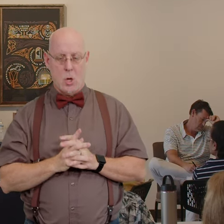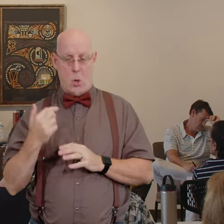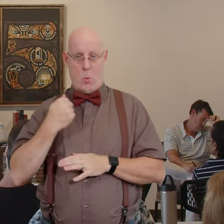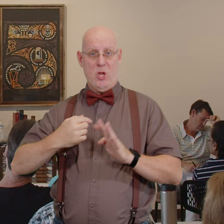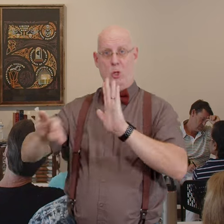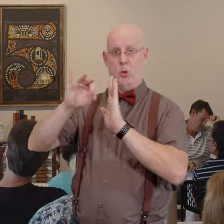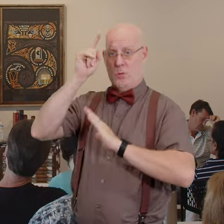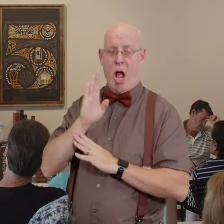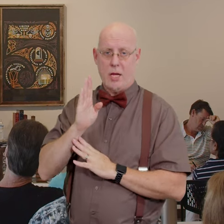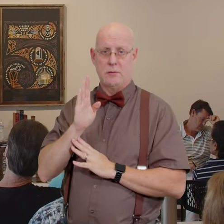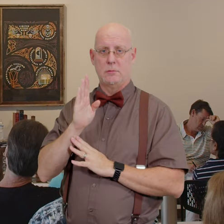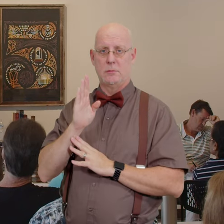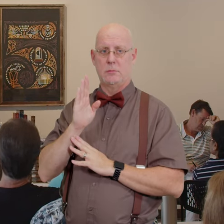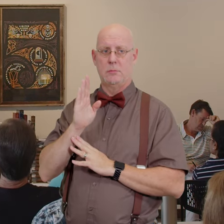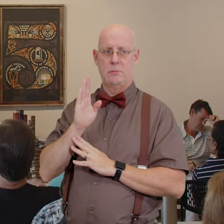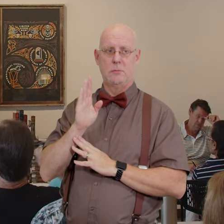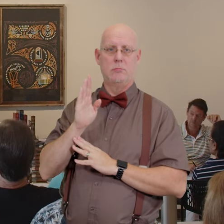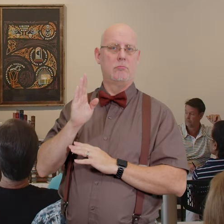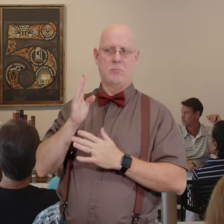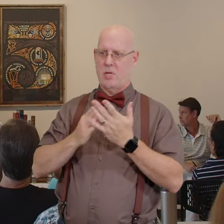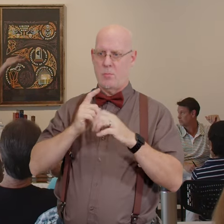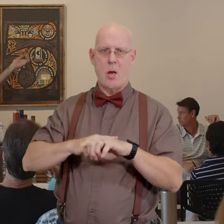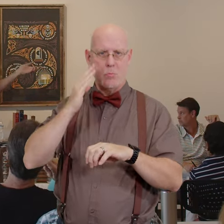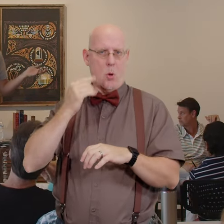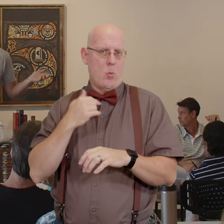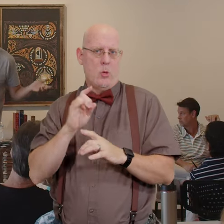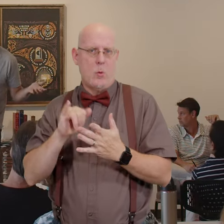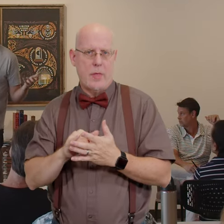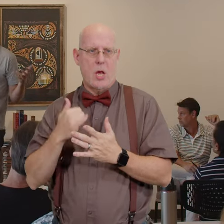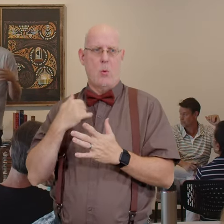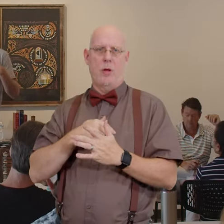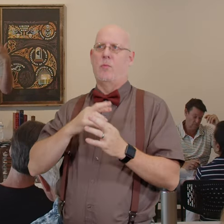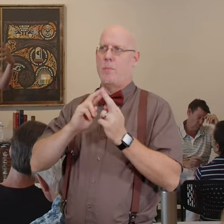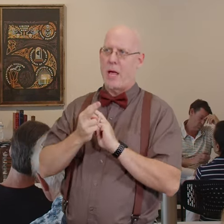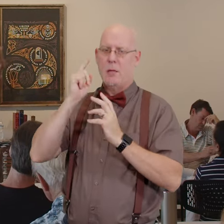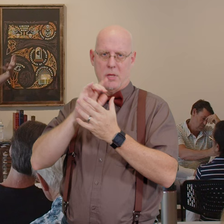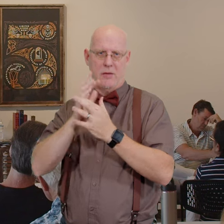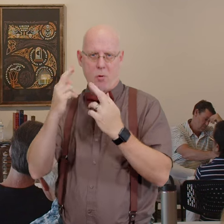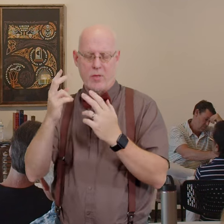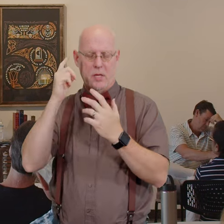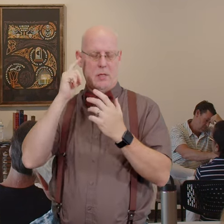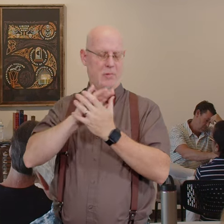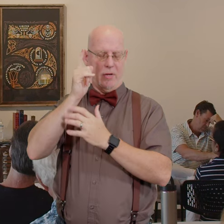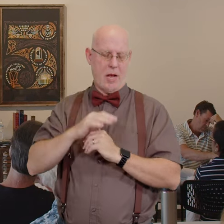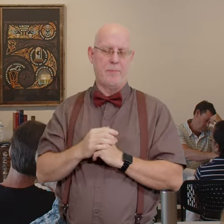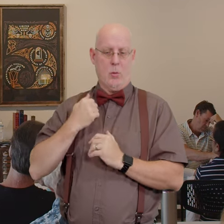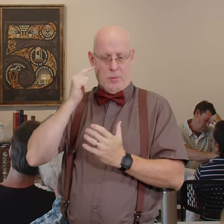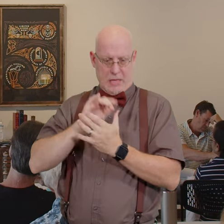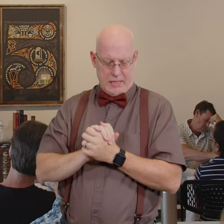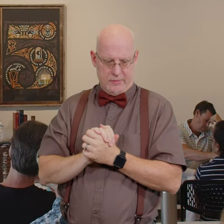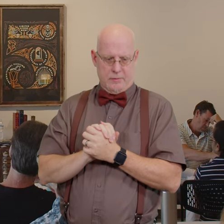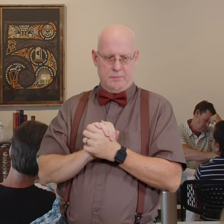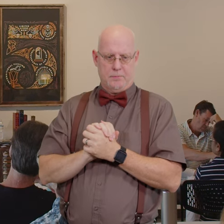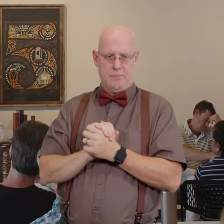that we choose God. There comes a point in time, and we all know that we do that, right? We've all repented and believed, hopefully, believed in the gospel. So